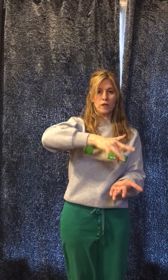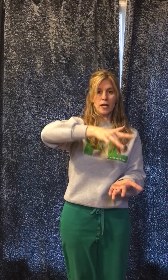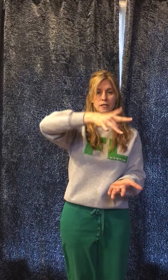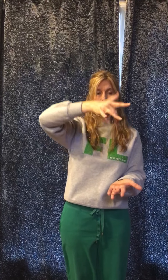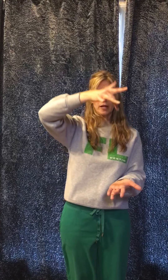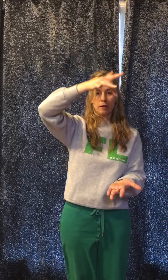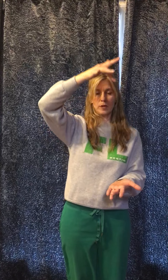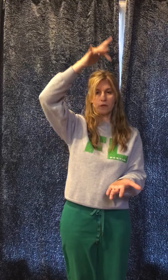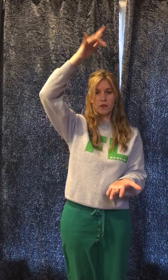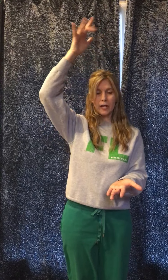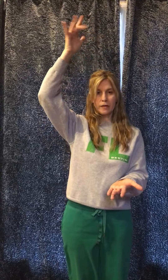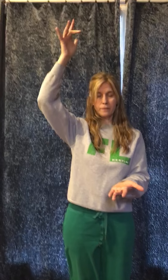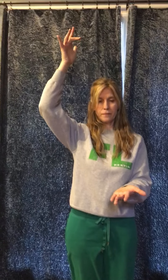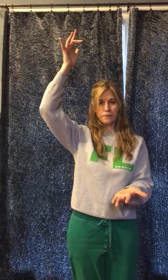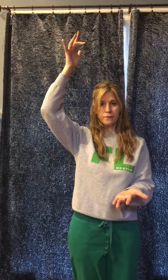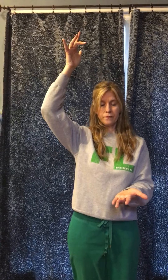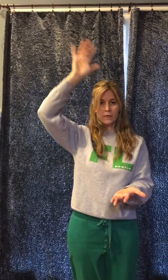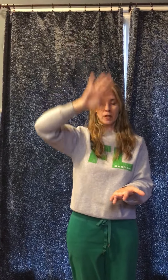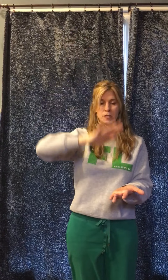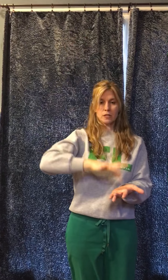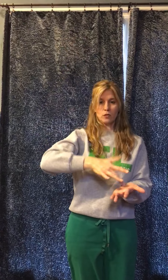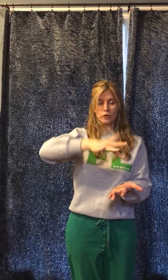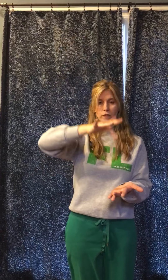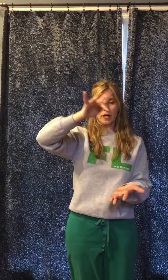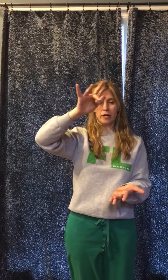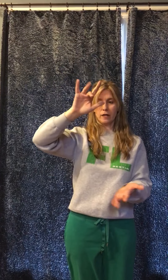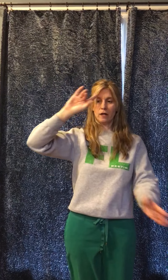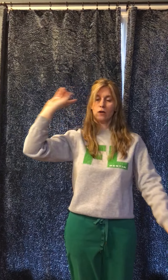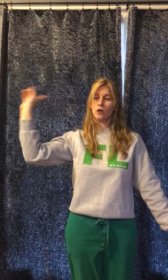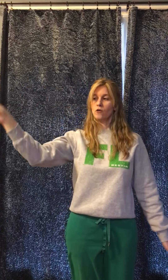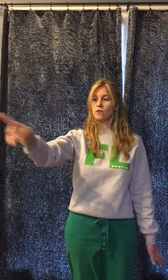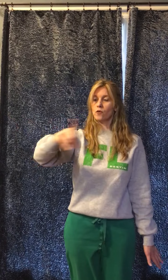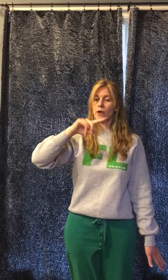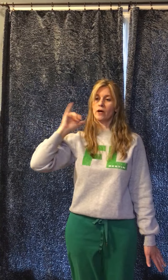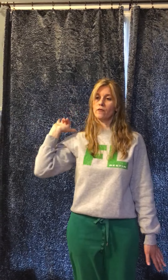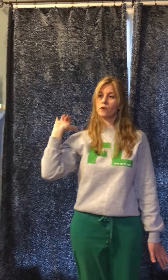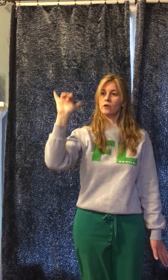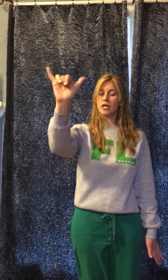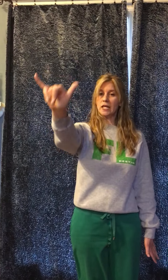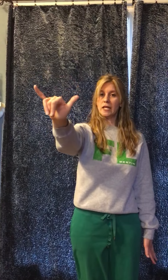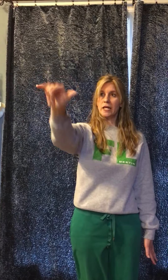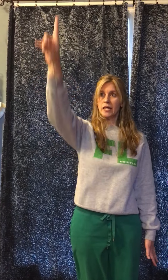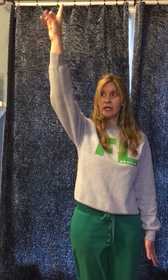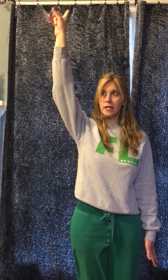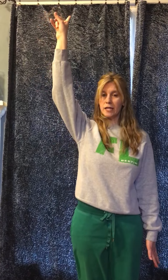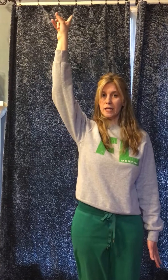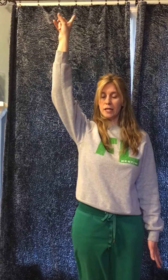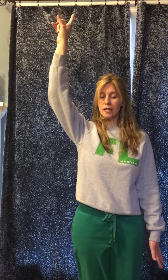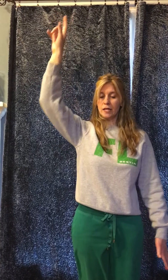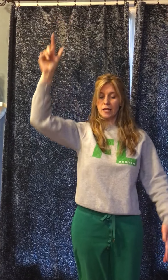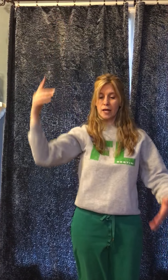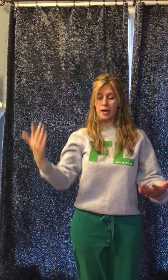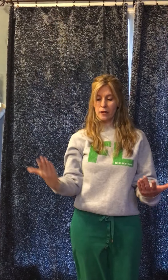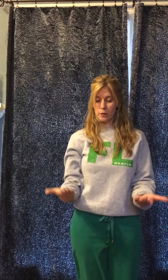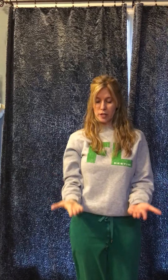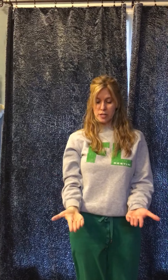flies up like a butterfly. That's glorified. Forever, he, and then we're going to take